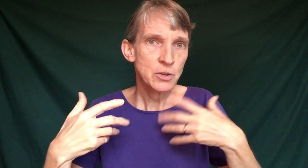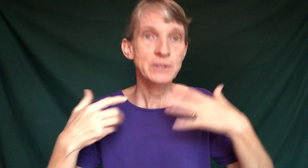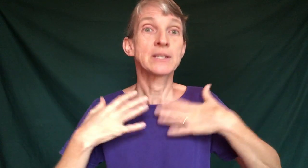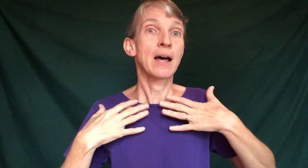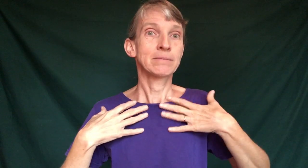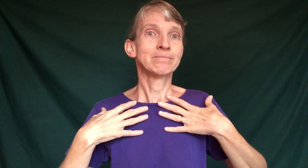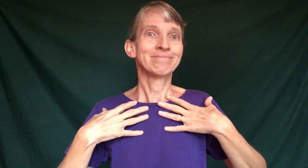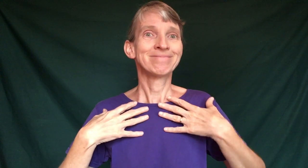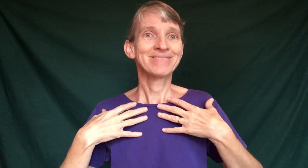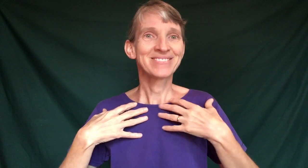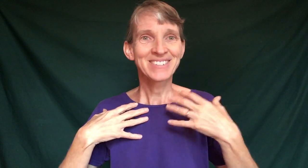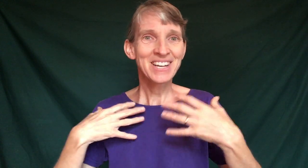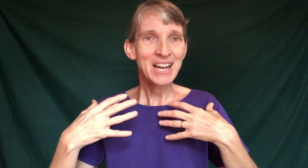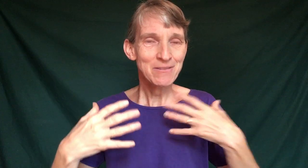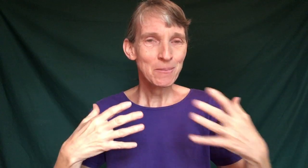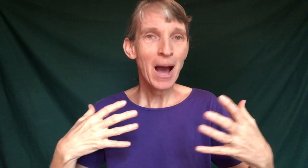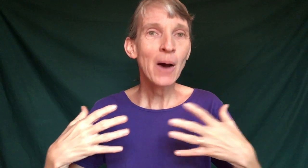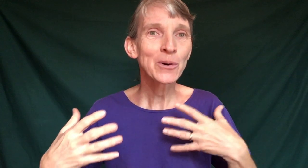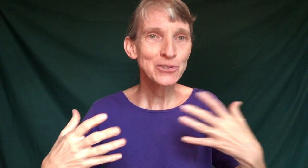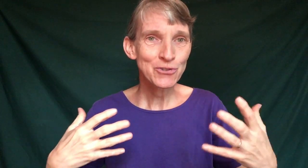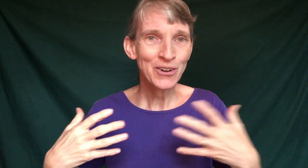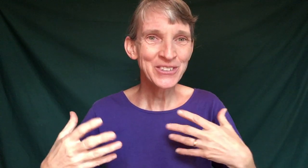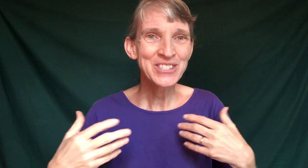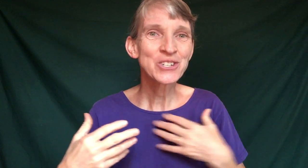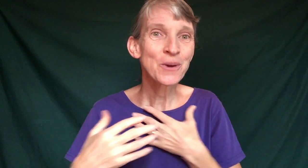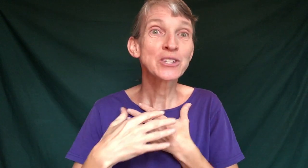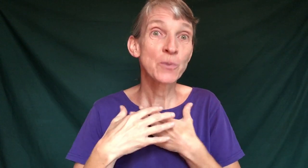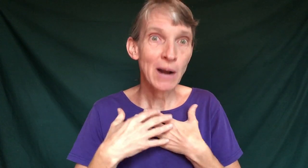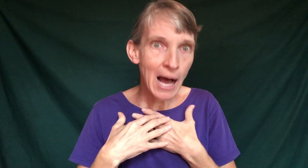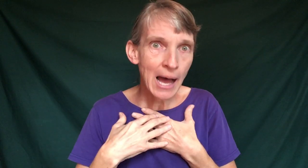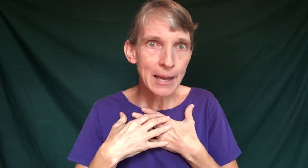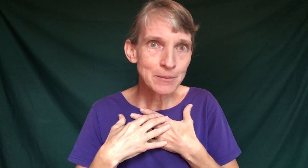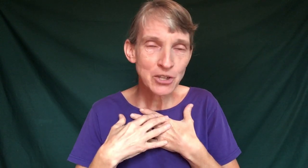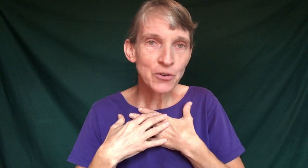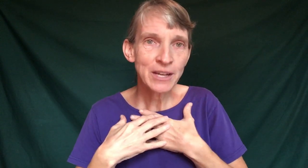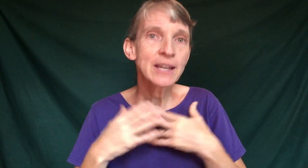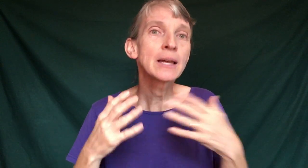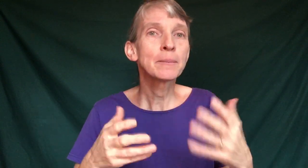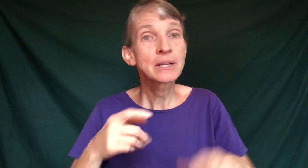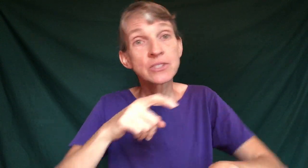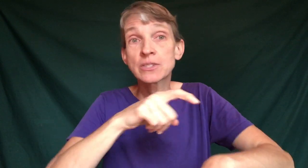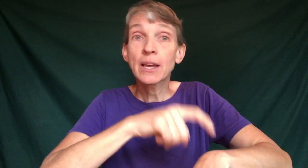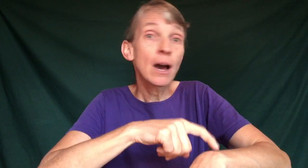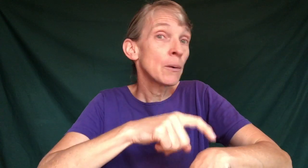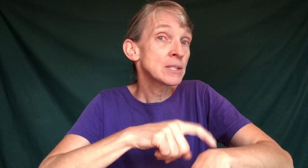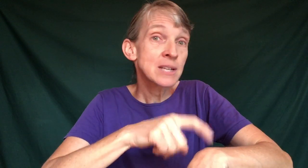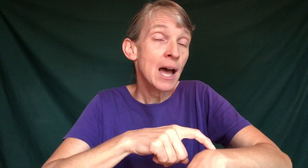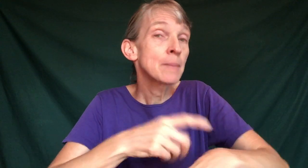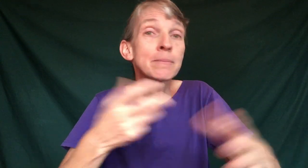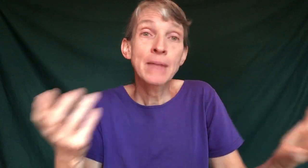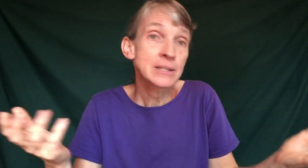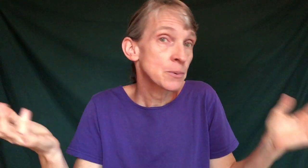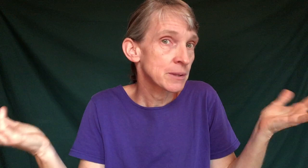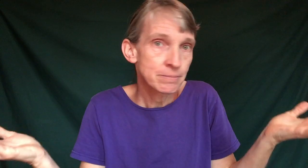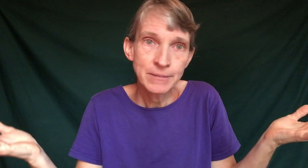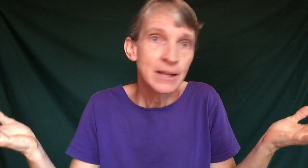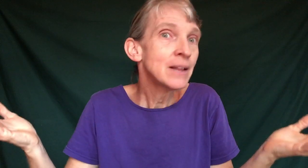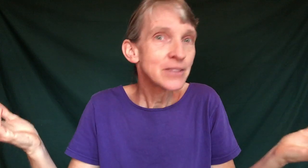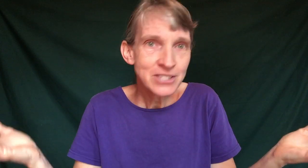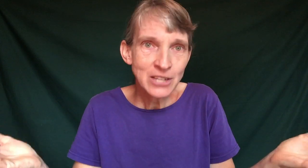it's not kind of a power struggle situation where I am decreeing it, but it's just like, oh, it's time. That's what the schedule